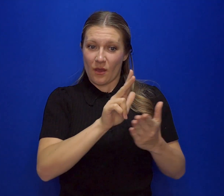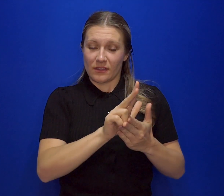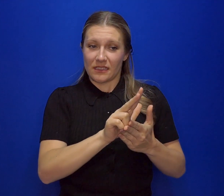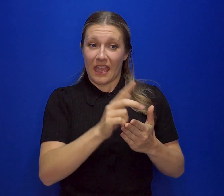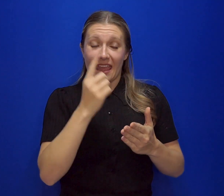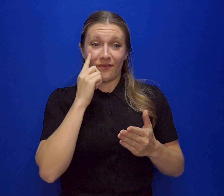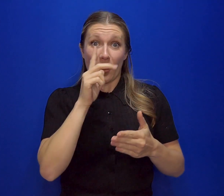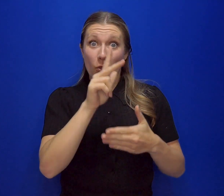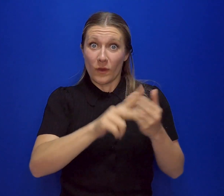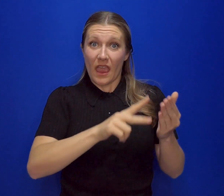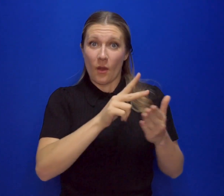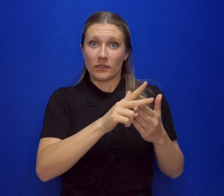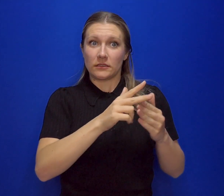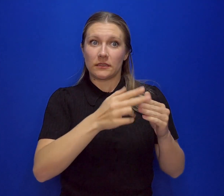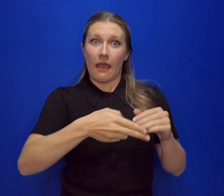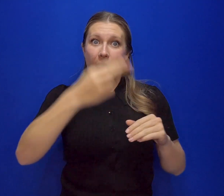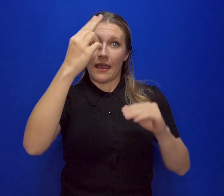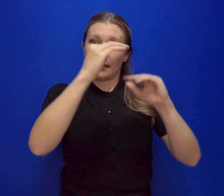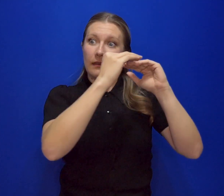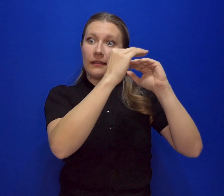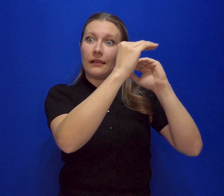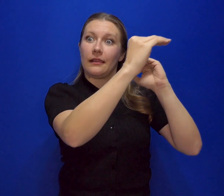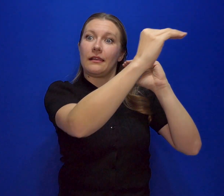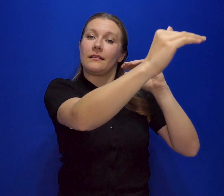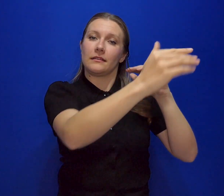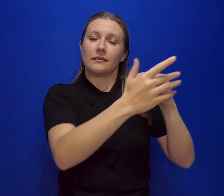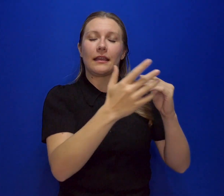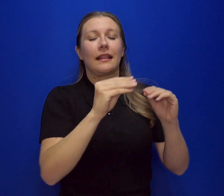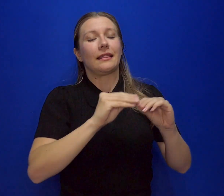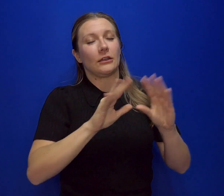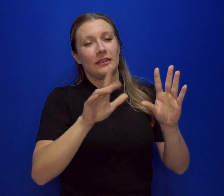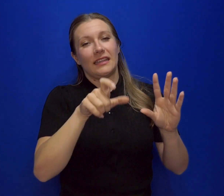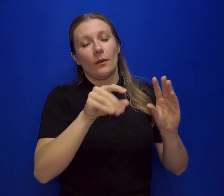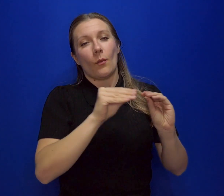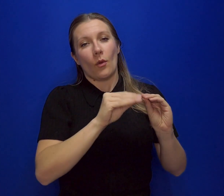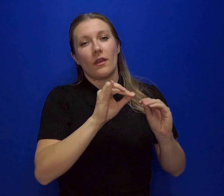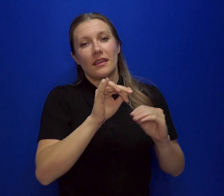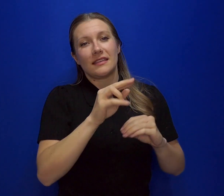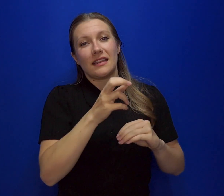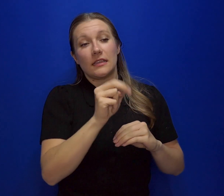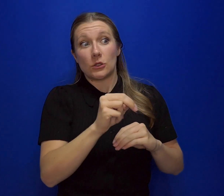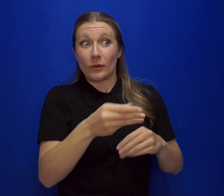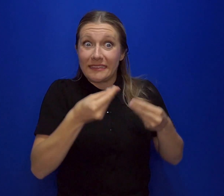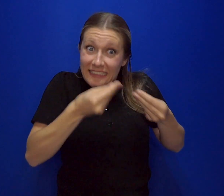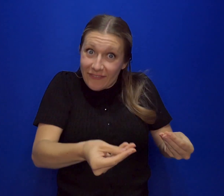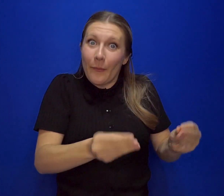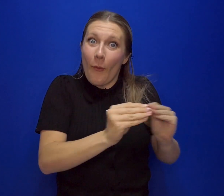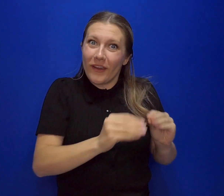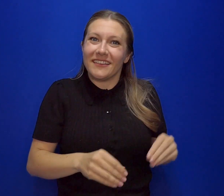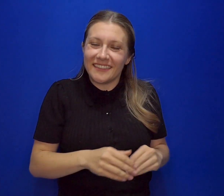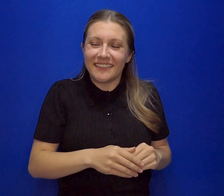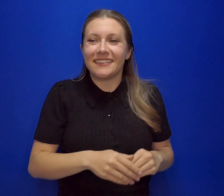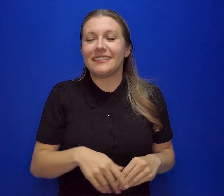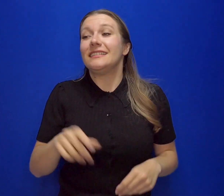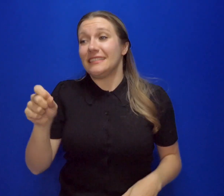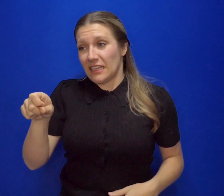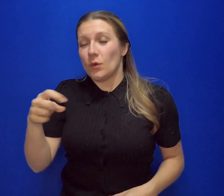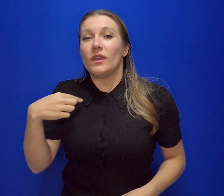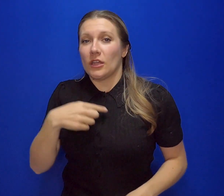sat high. Yeah. Clearly, there was more insulin that was needed there. Right. So give more insulin. And we are going to get into that in the